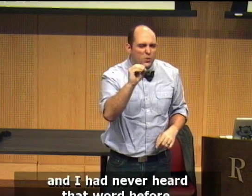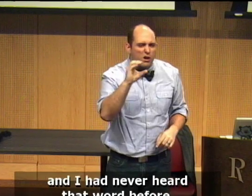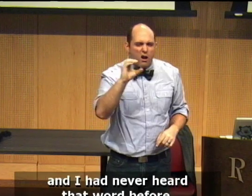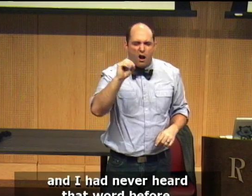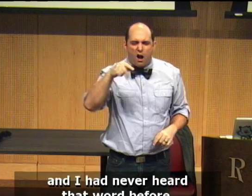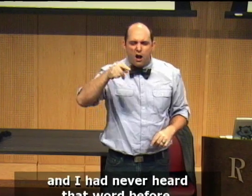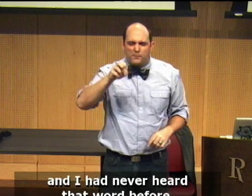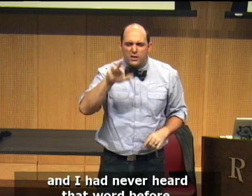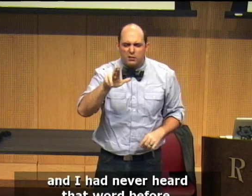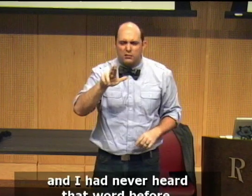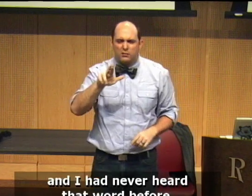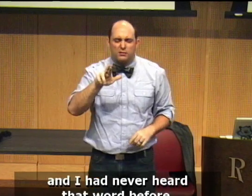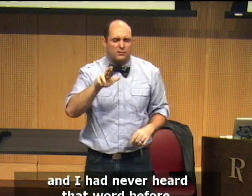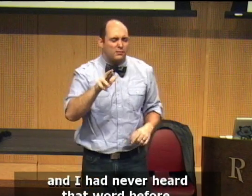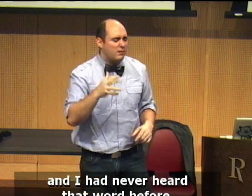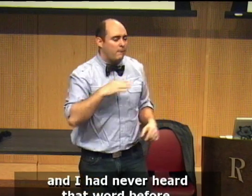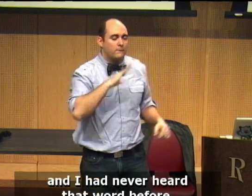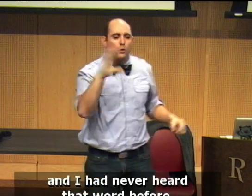And I had never heard that word before.